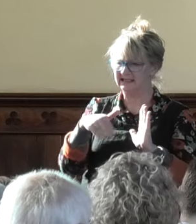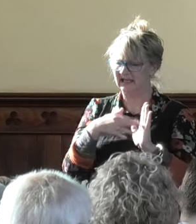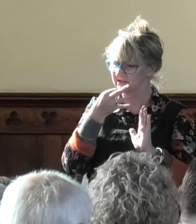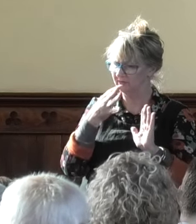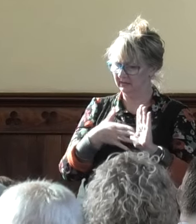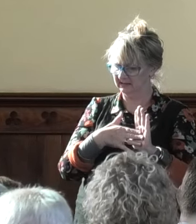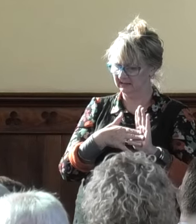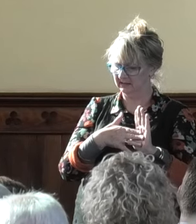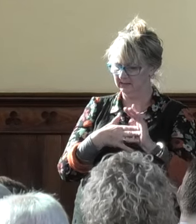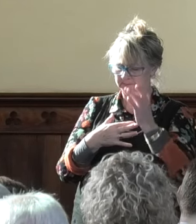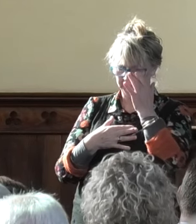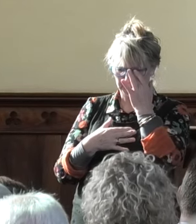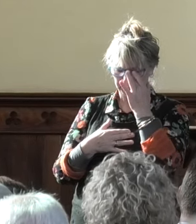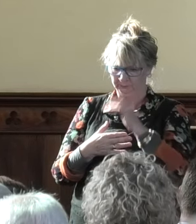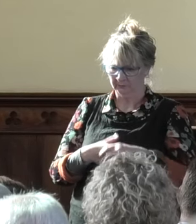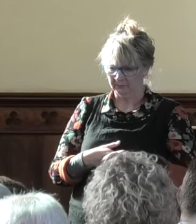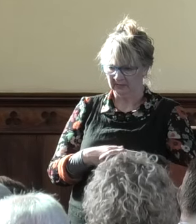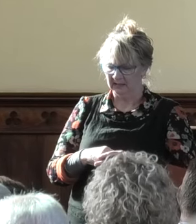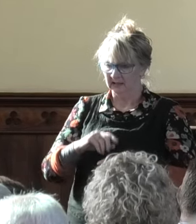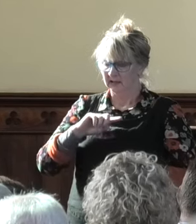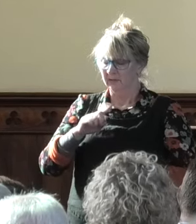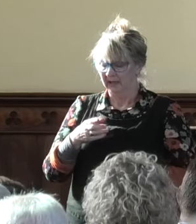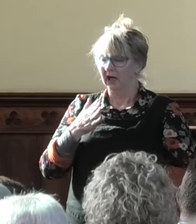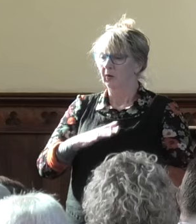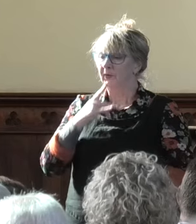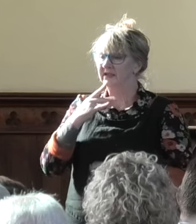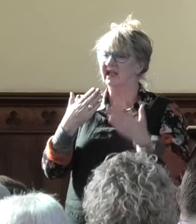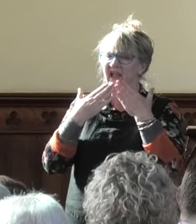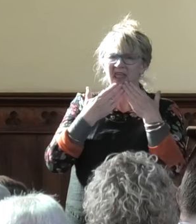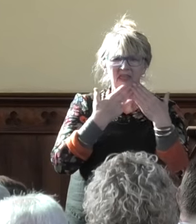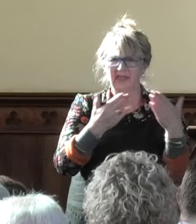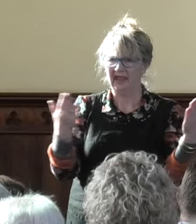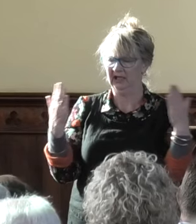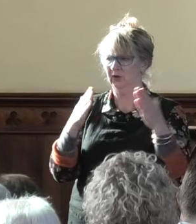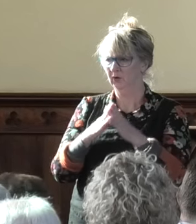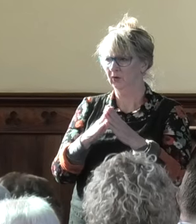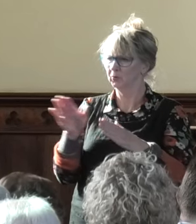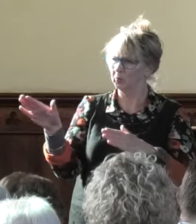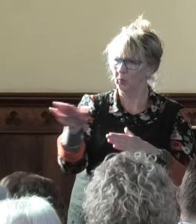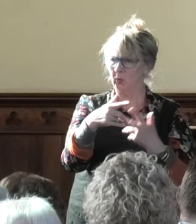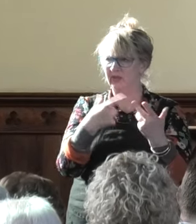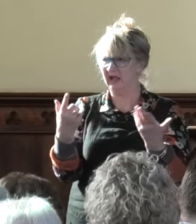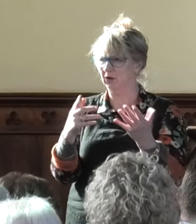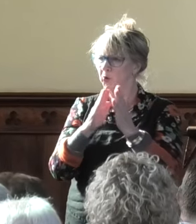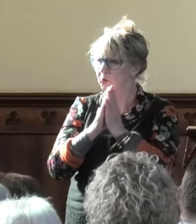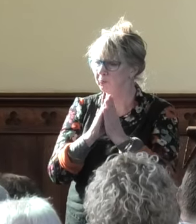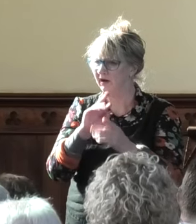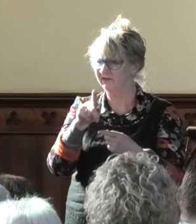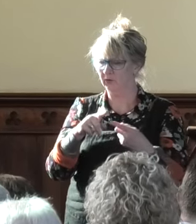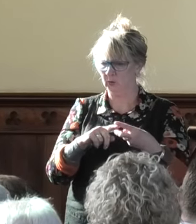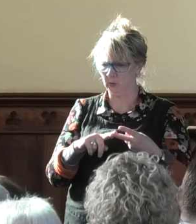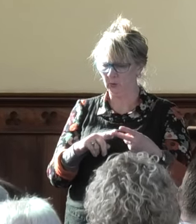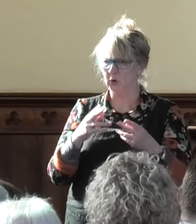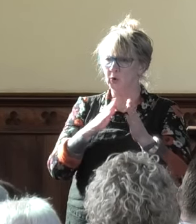months. But I want to say now thank you to everyone else who have prayed for her, who've prayed with